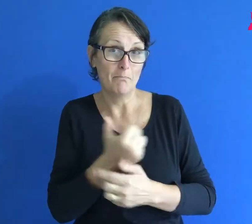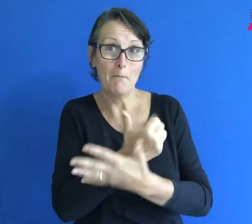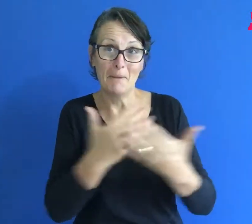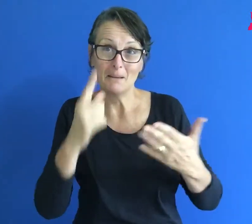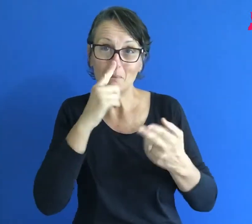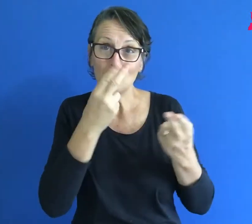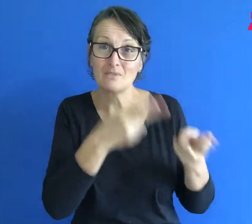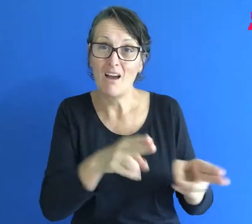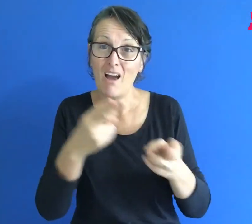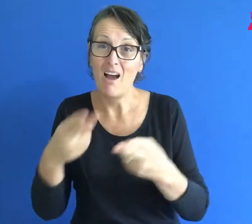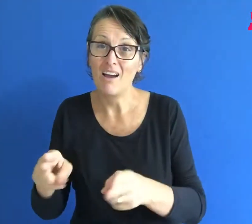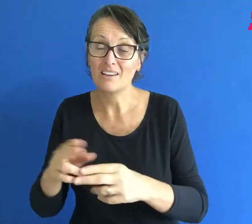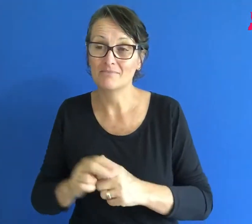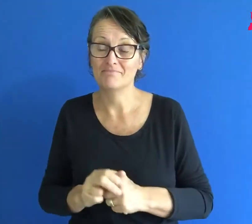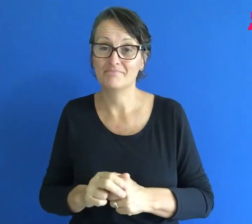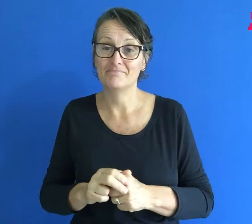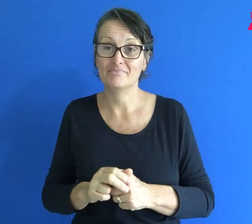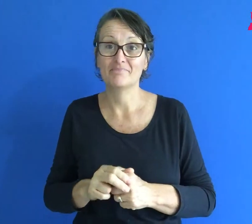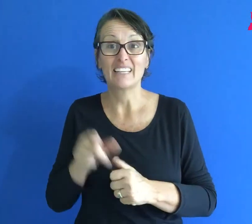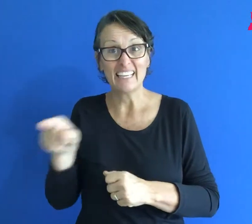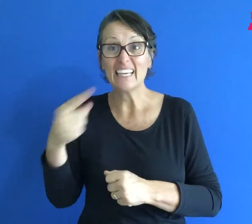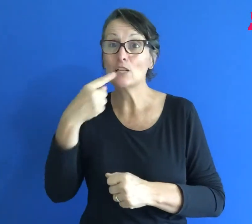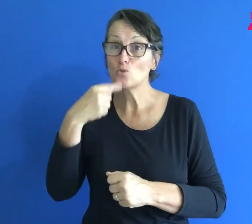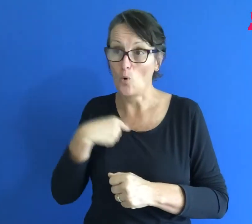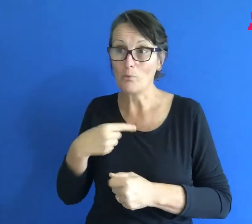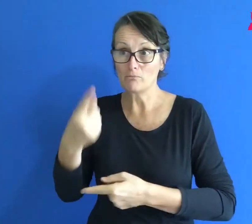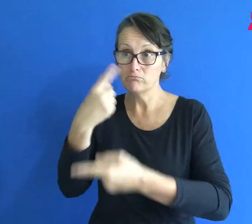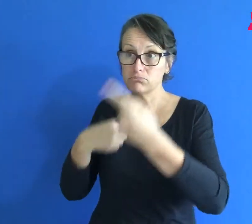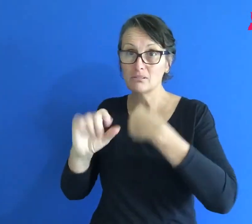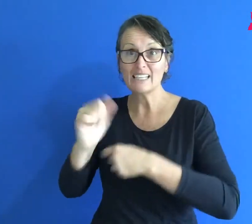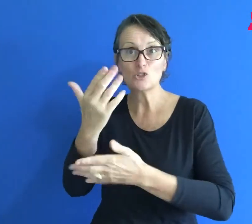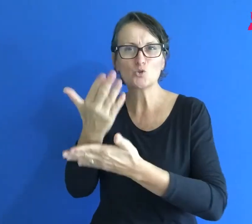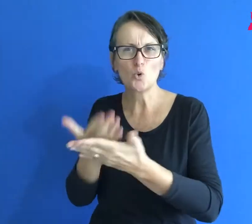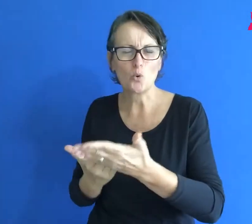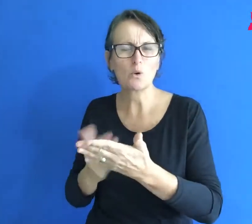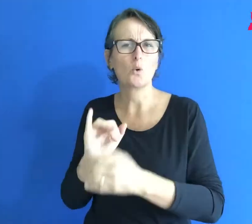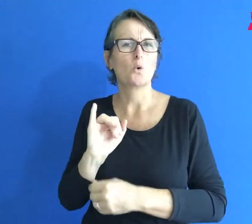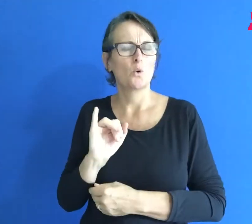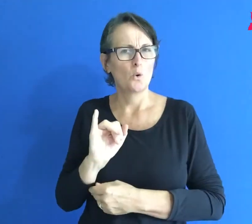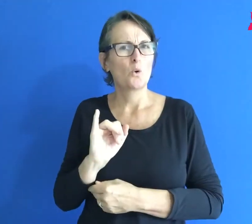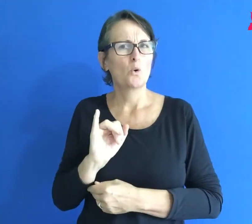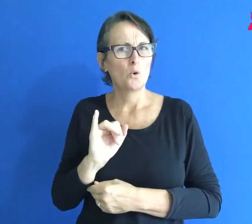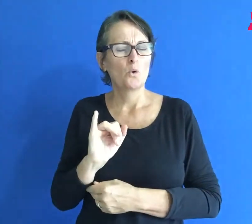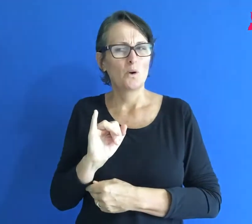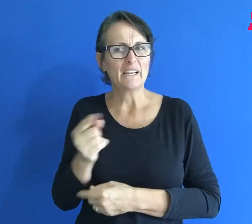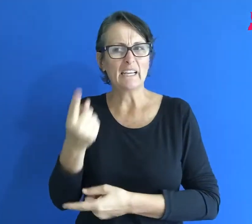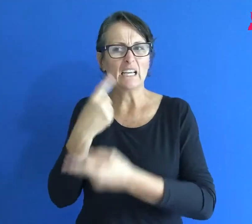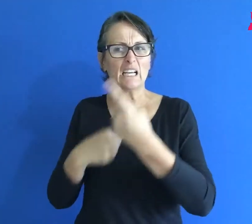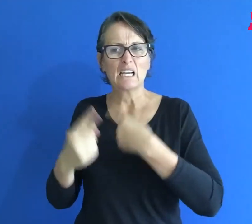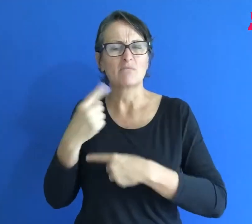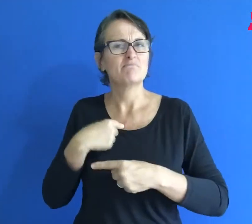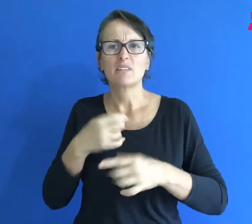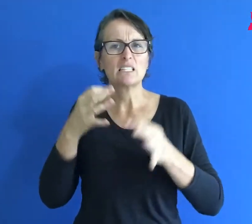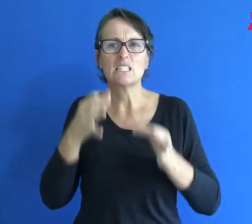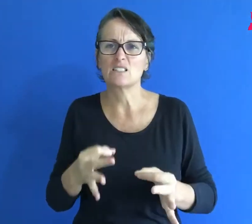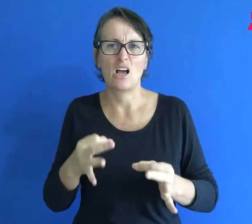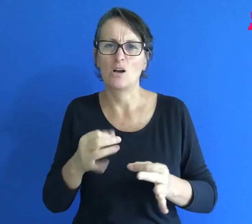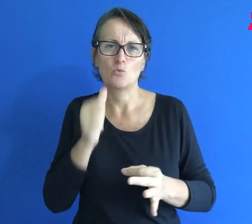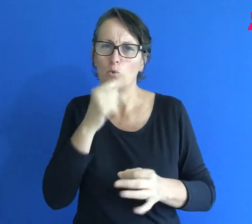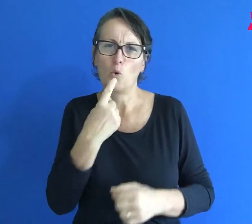comprehend. Cliff told me a lot of what he witnessed, and there are some scenes that he described in our interview that we have decided to leave out.